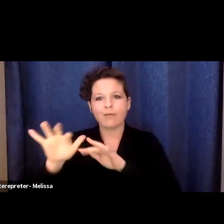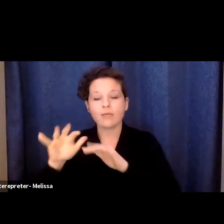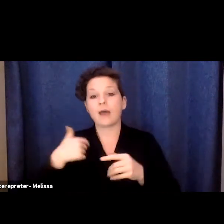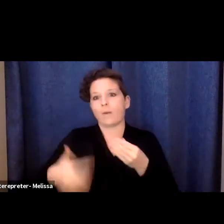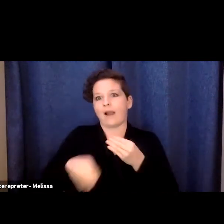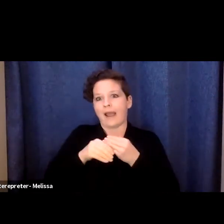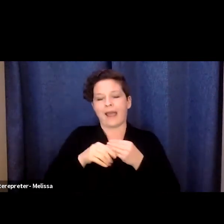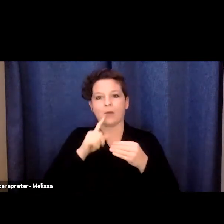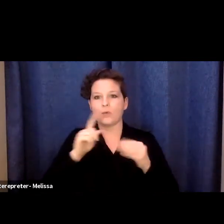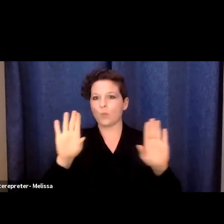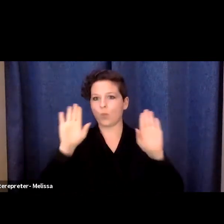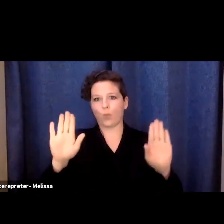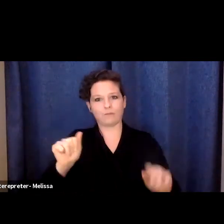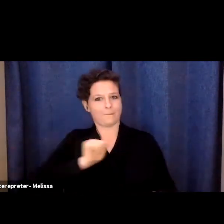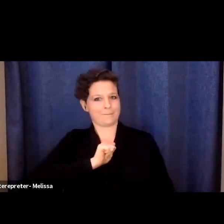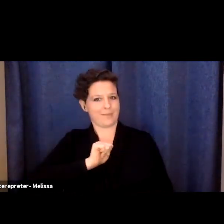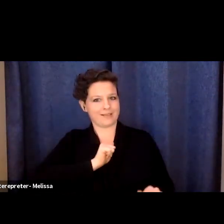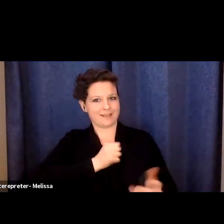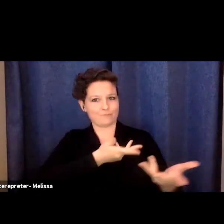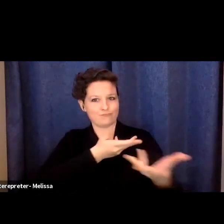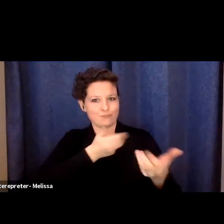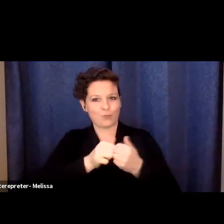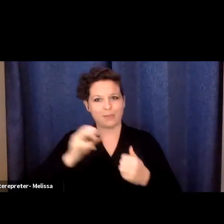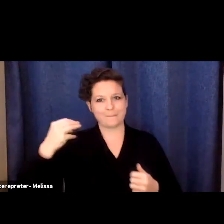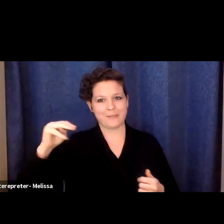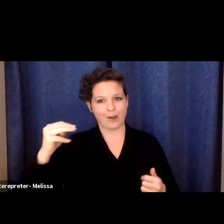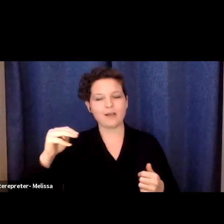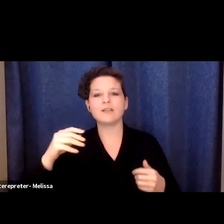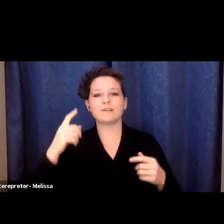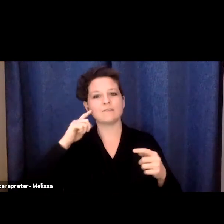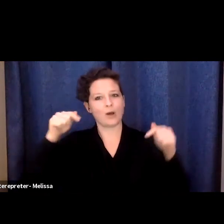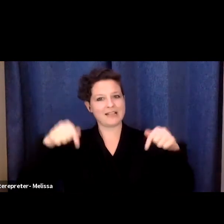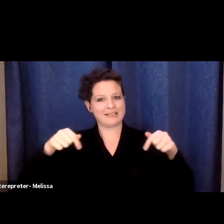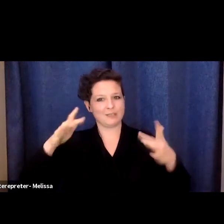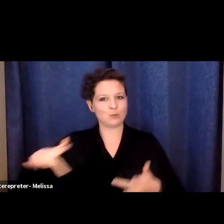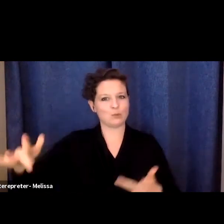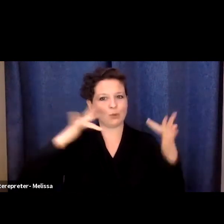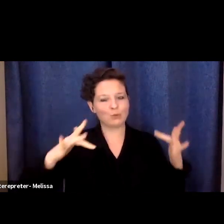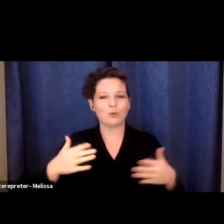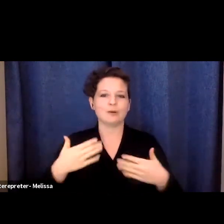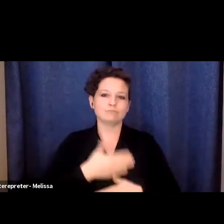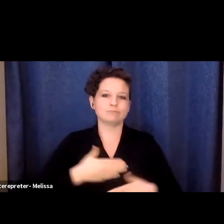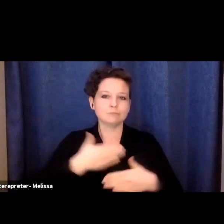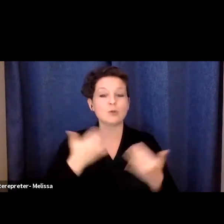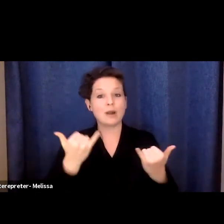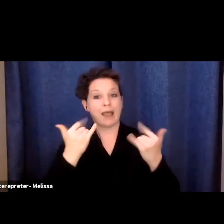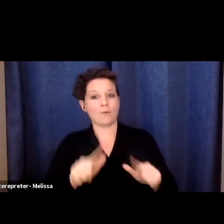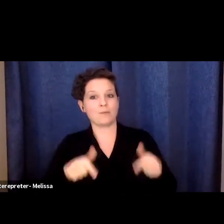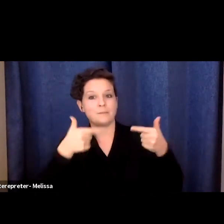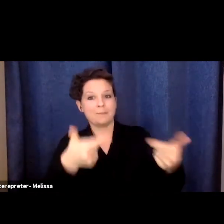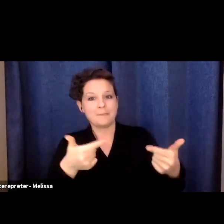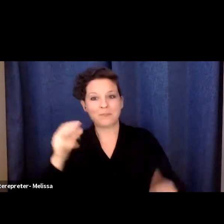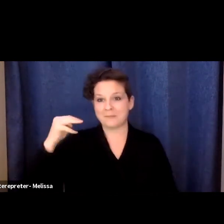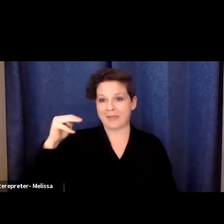been really wonderful to work with you, Meridith Green, on this tour. So with that, I will hand it over to you to get